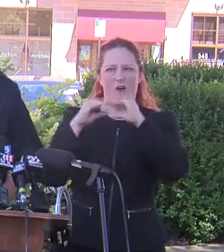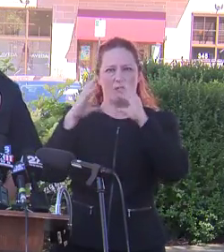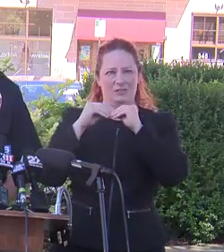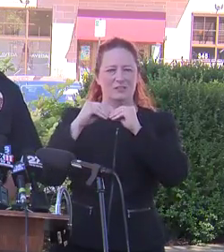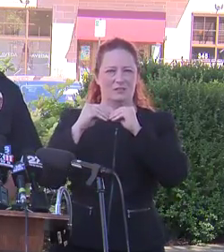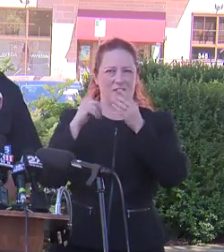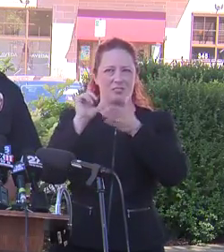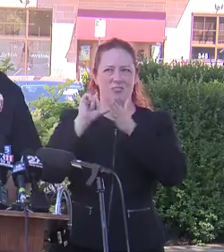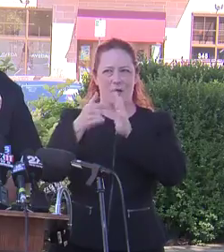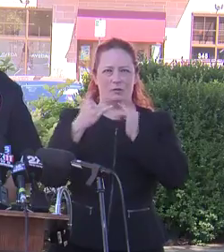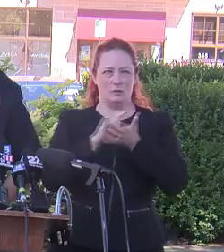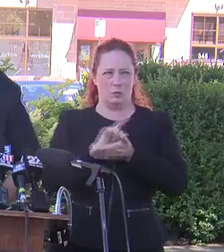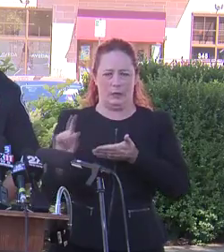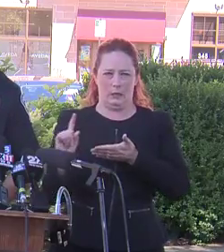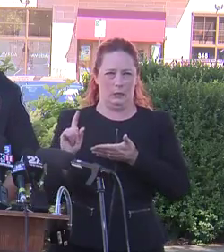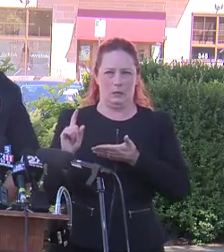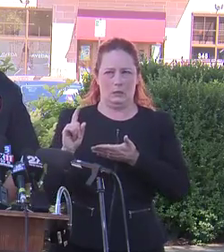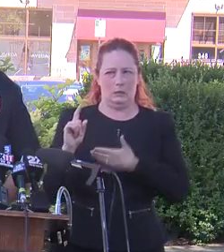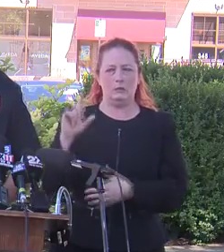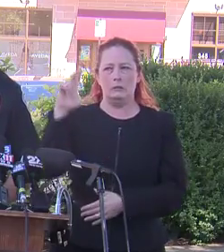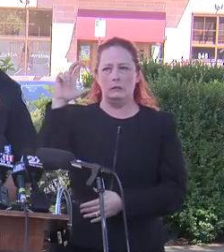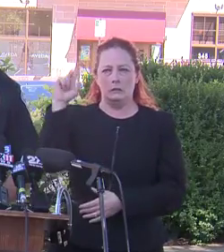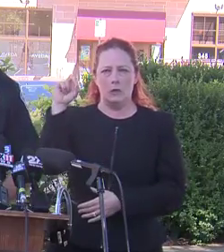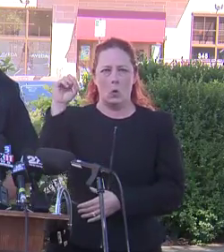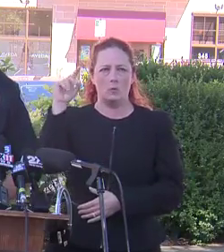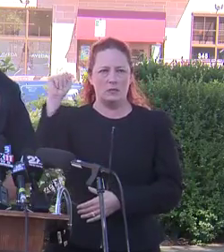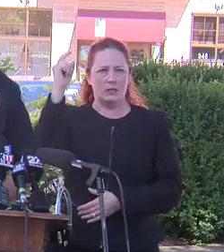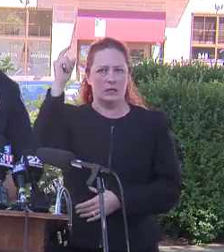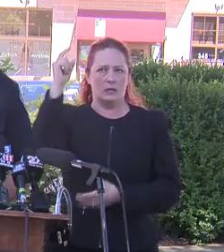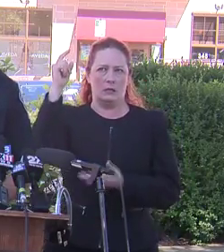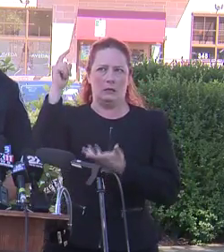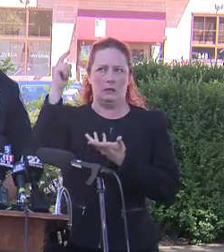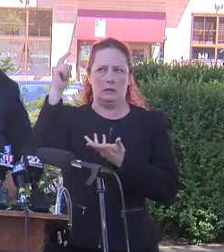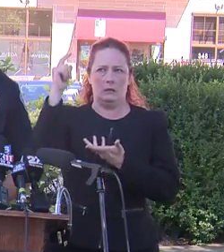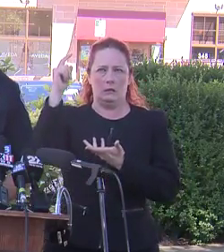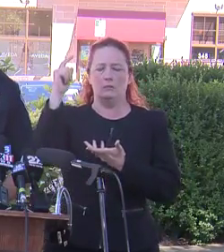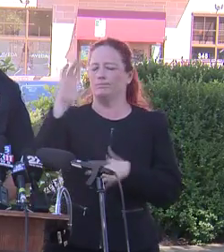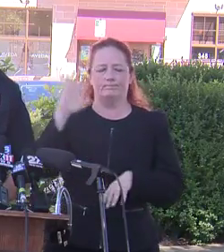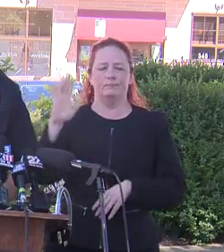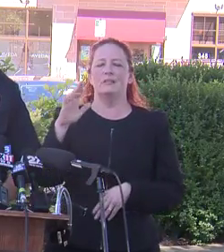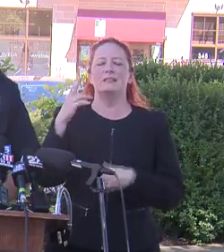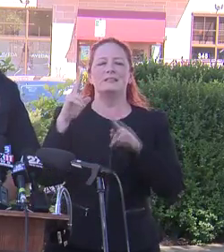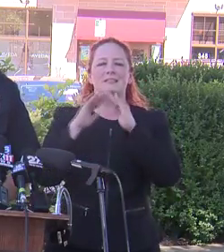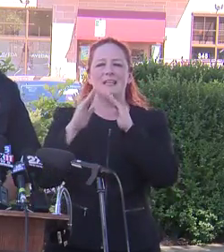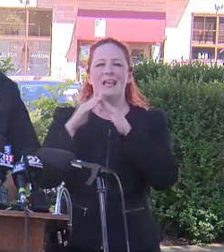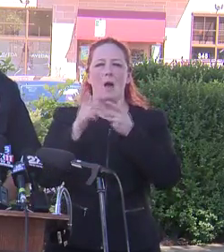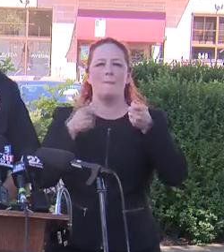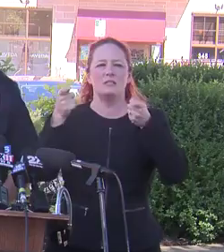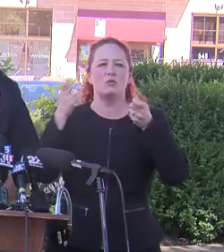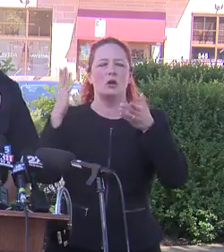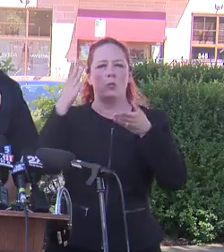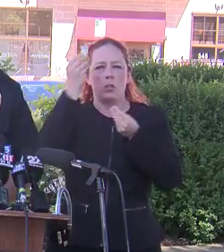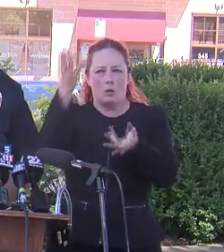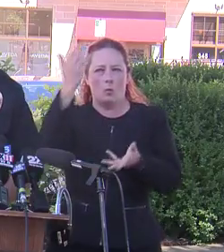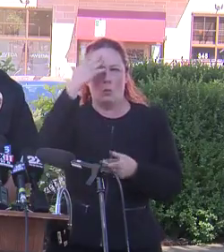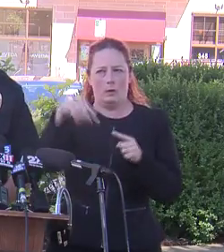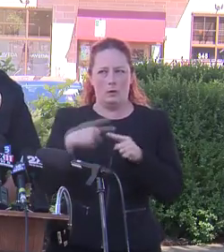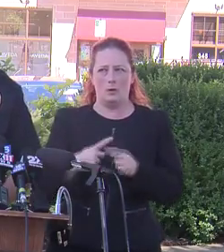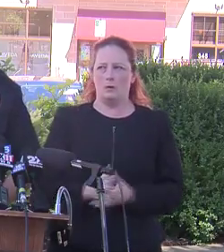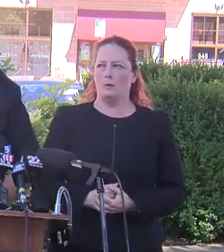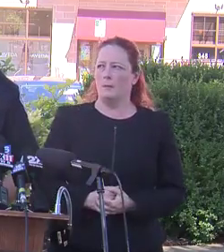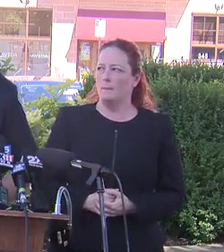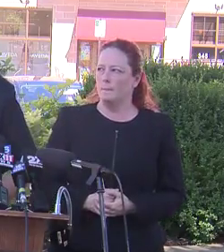the logistics for that, and the time and place for that will be determined through our city administrator's office. So just understand